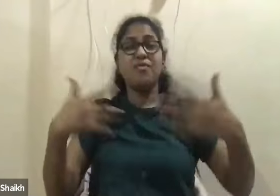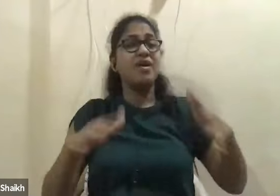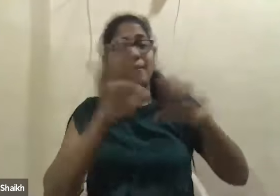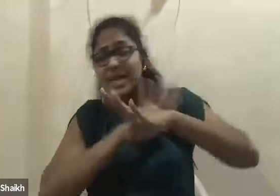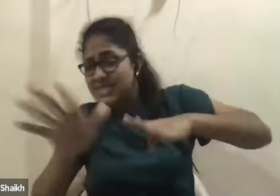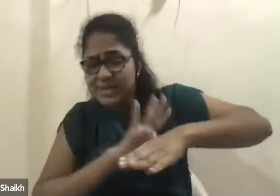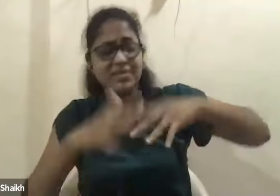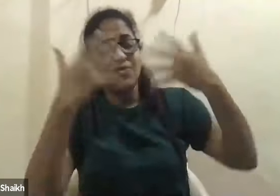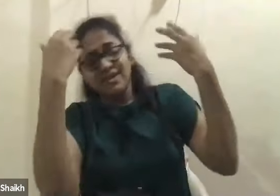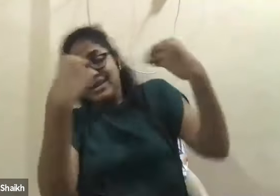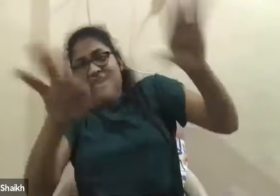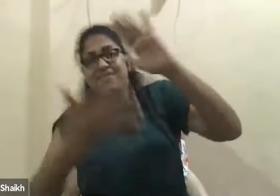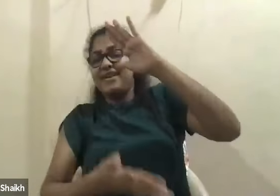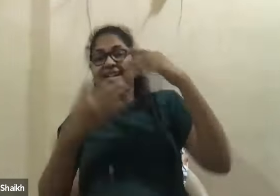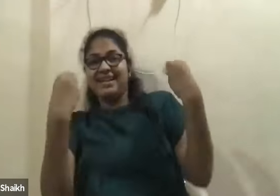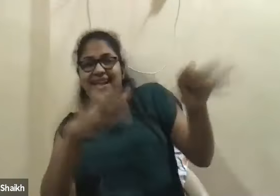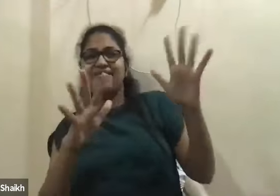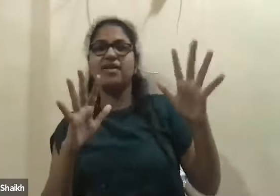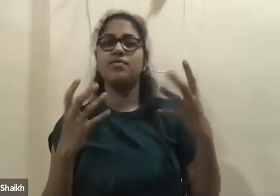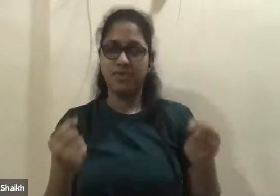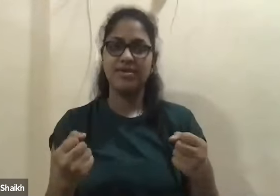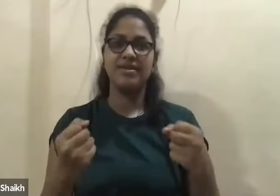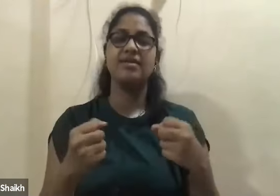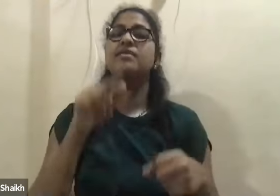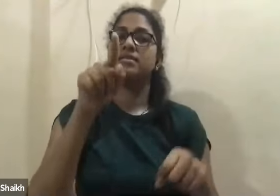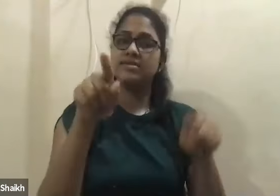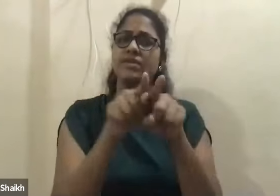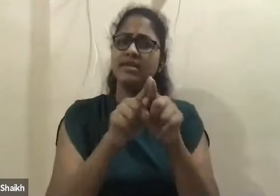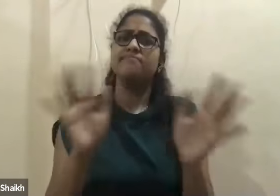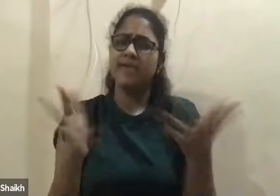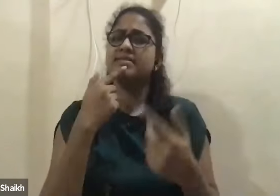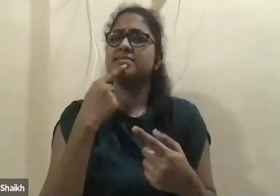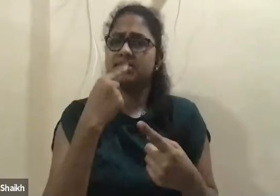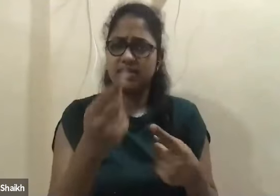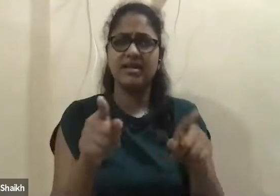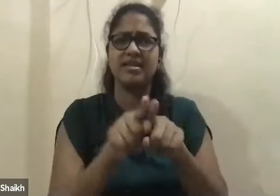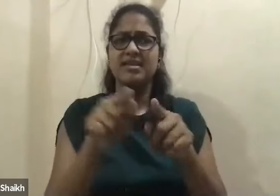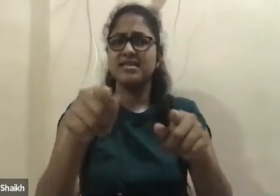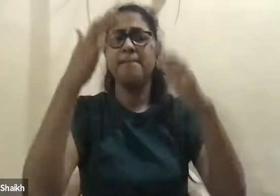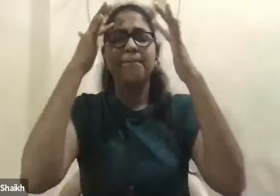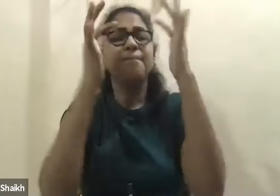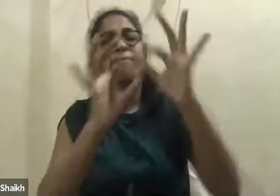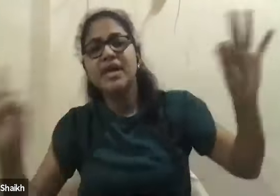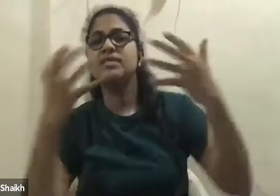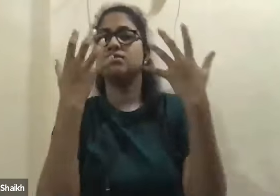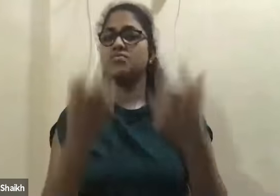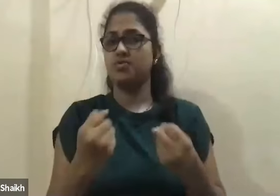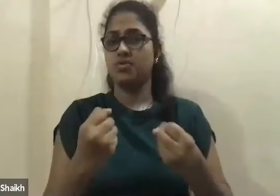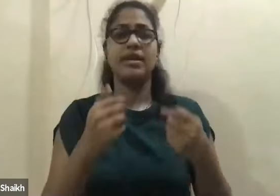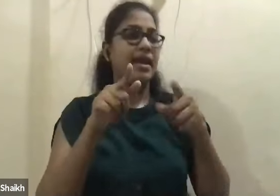You want to get away. So let's say all of us want to get away someplace, and we have some resources, and we